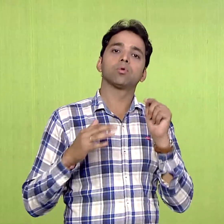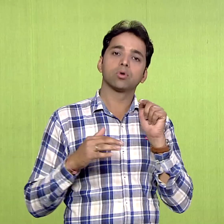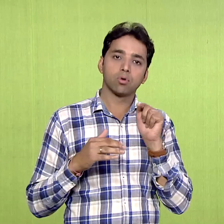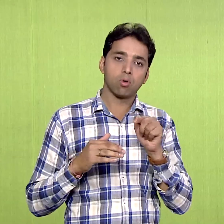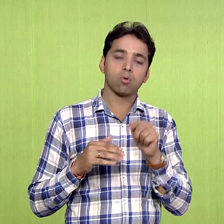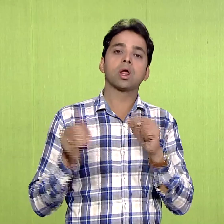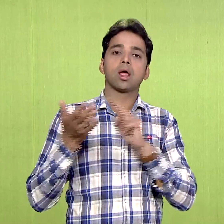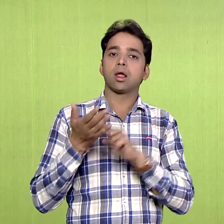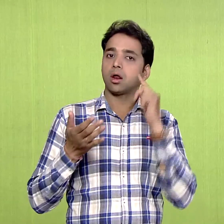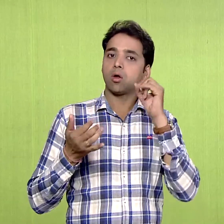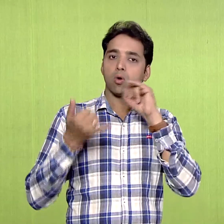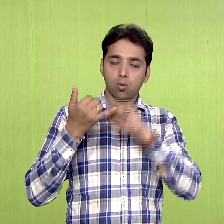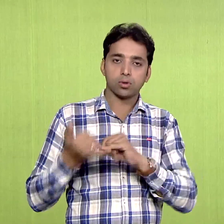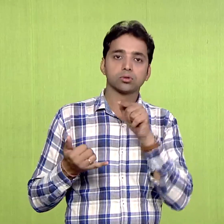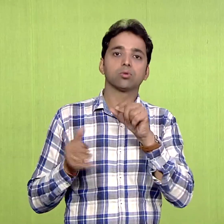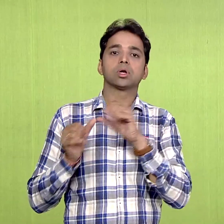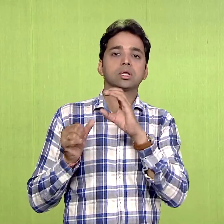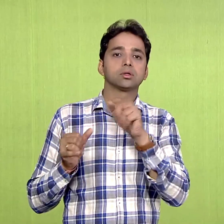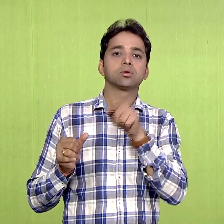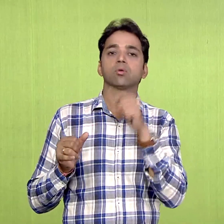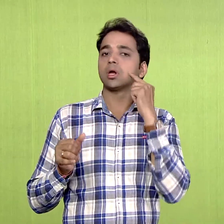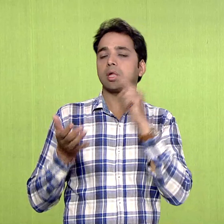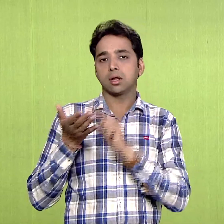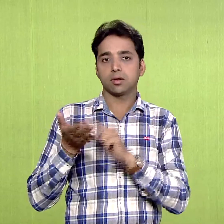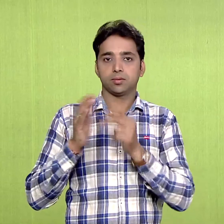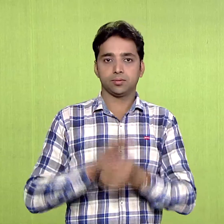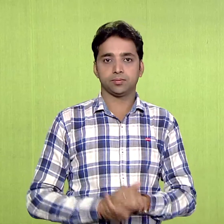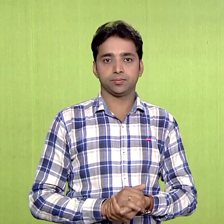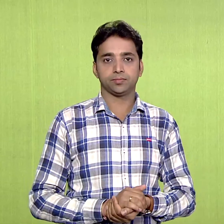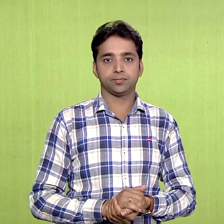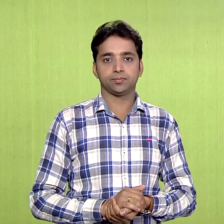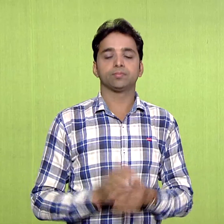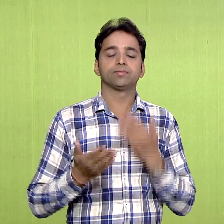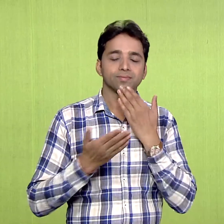www.nios.ac.in. Thank you.